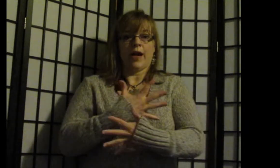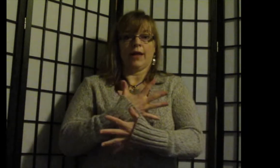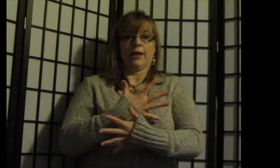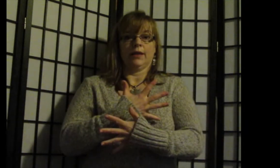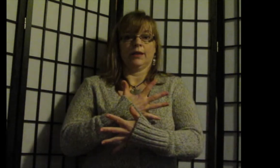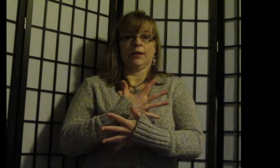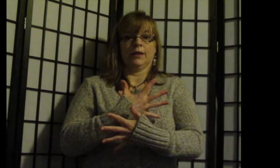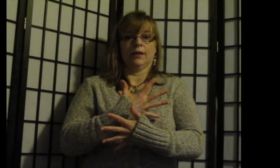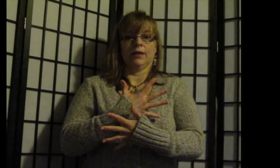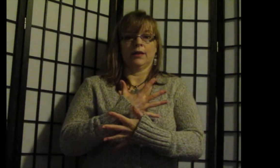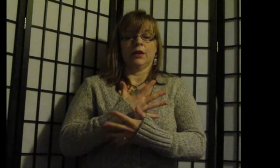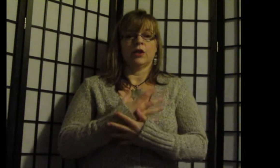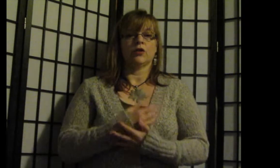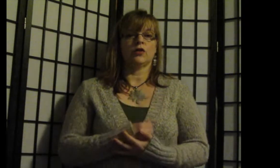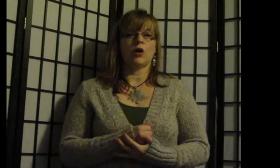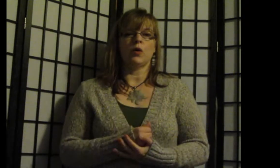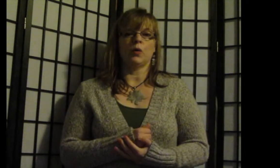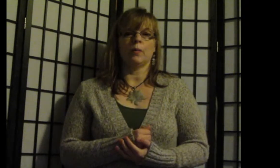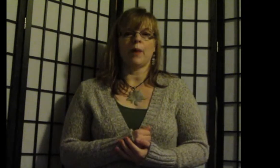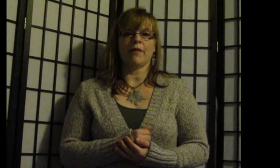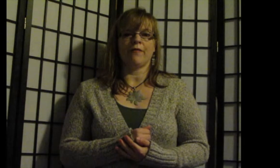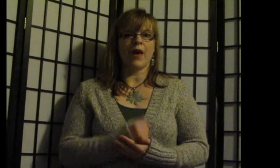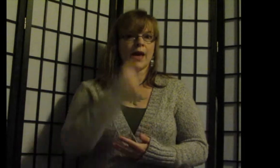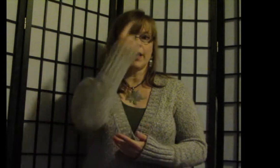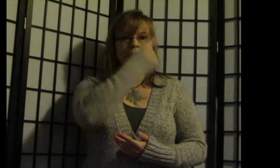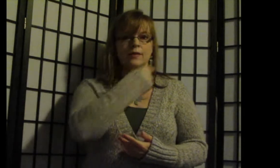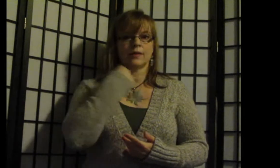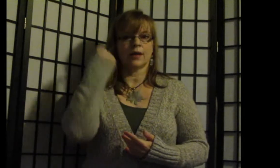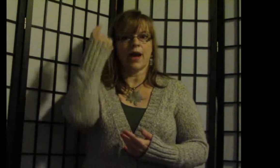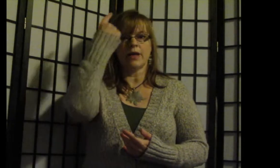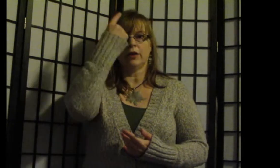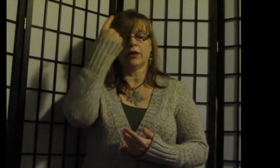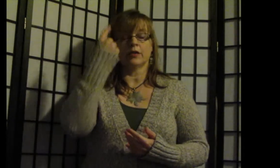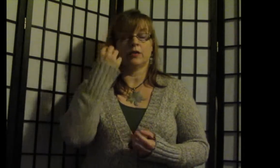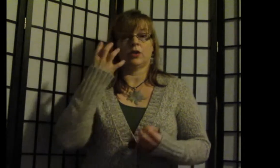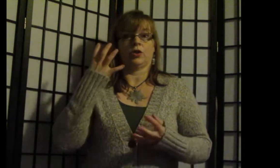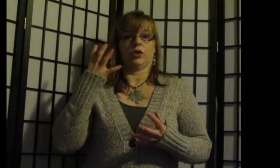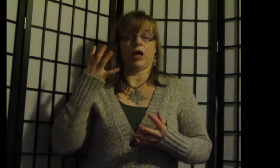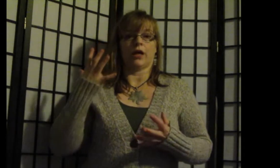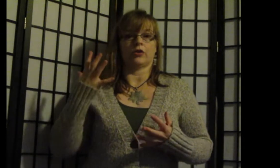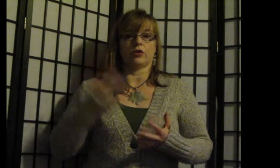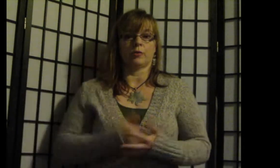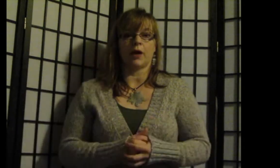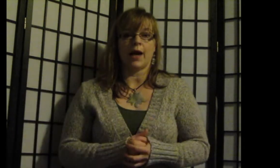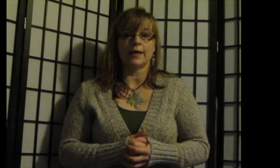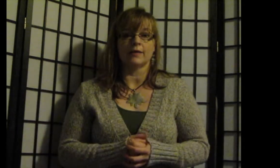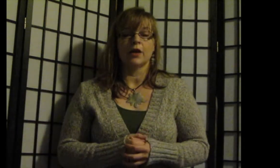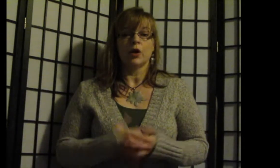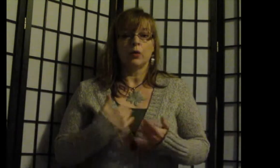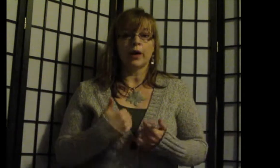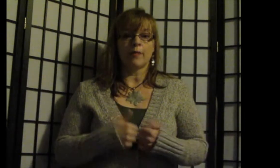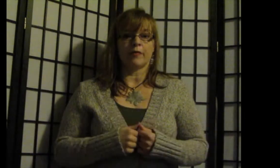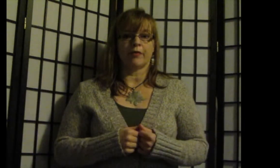Afraid. So my face kind of looks shocked or surprised when I'm